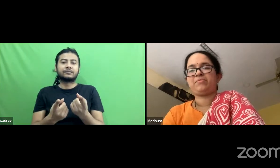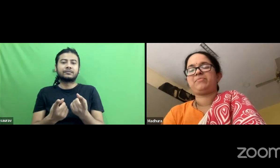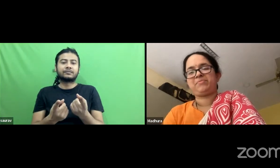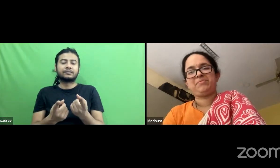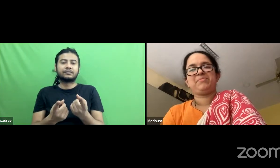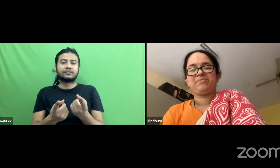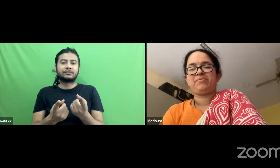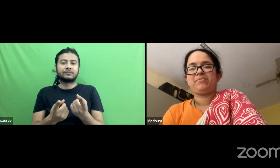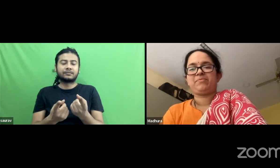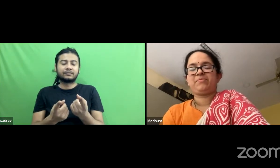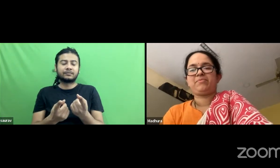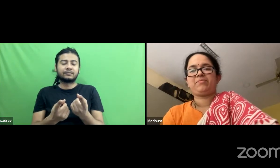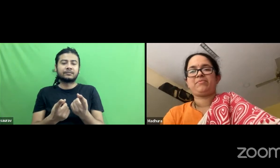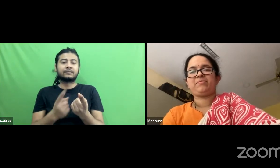Last, he says, do not worry.